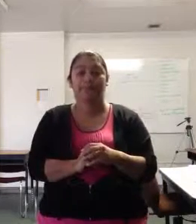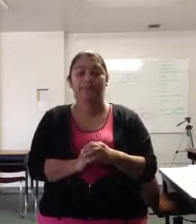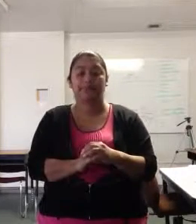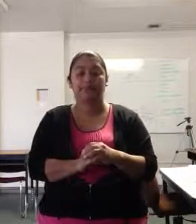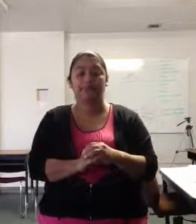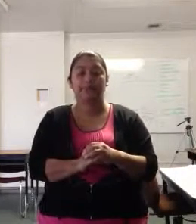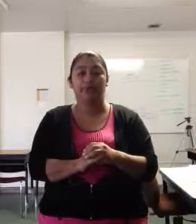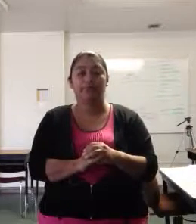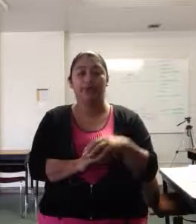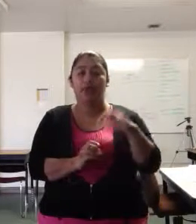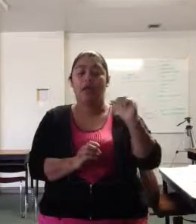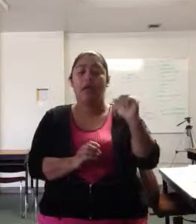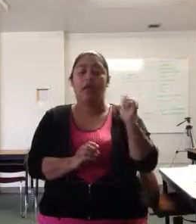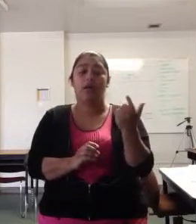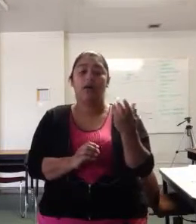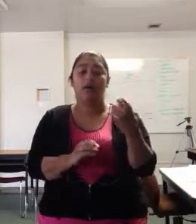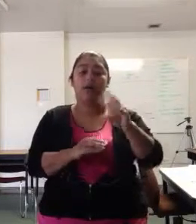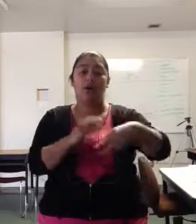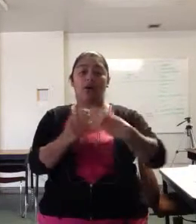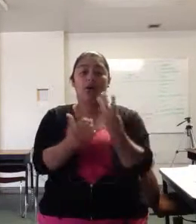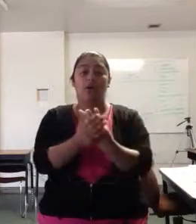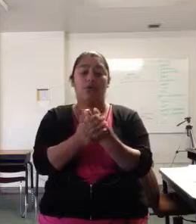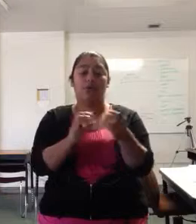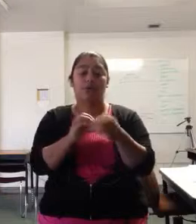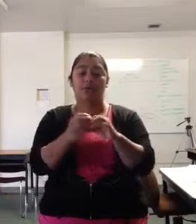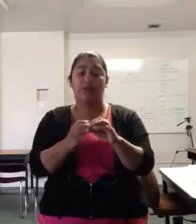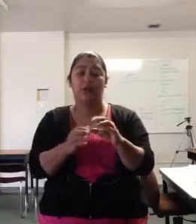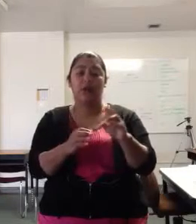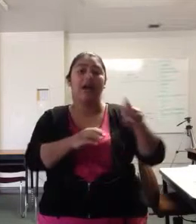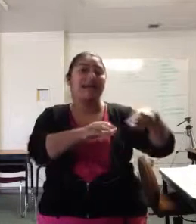All whole numbers are natural numbers